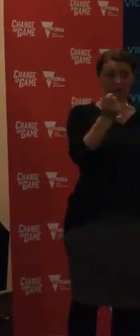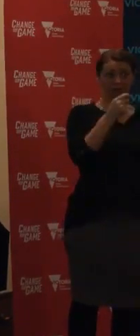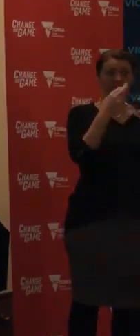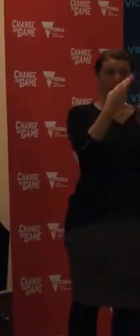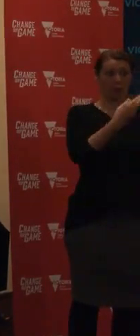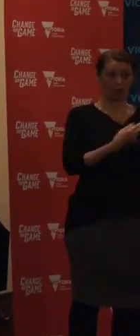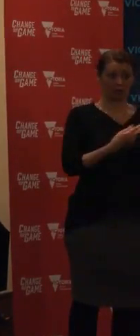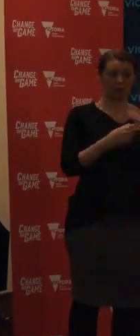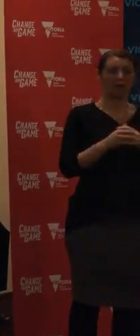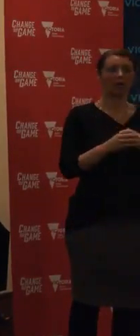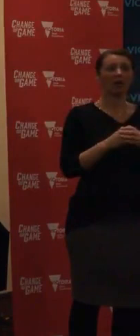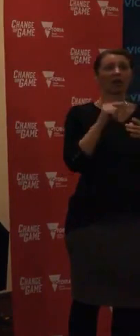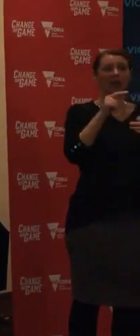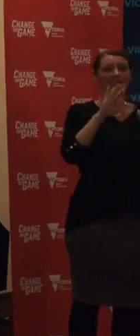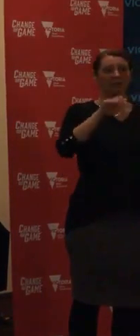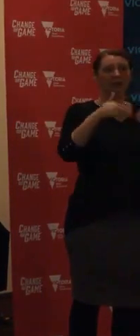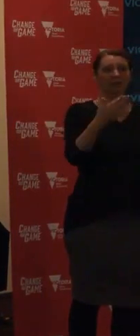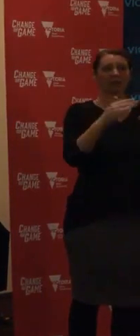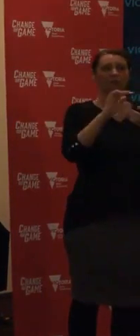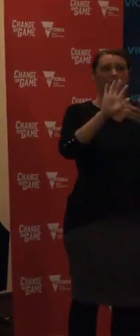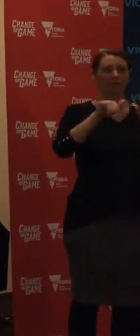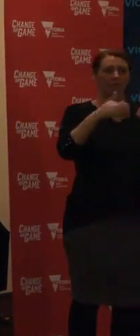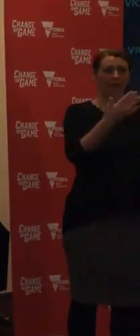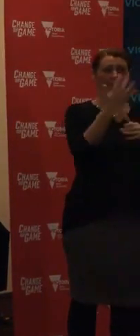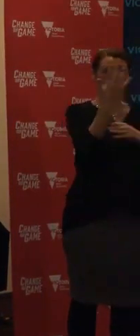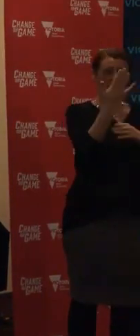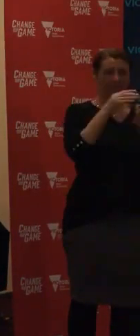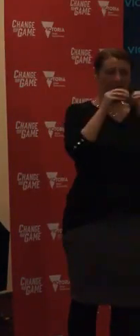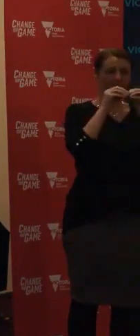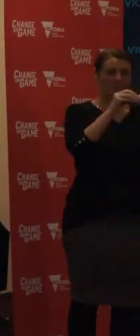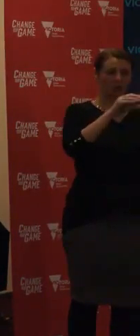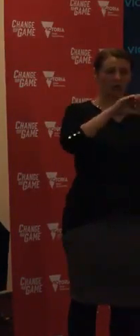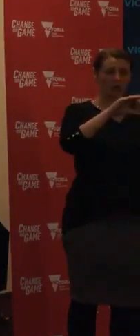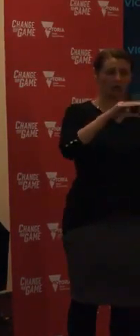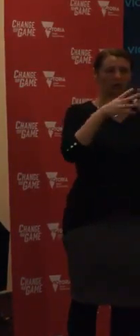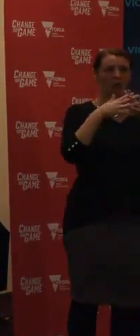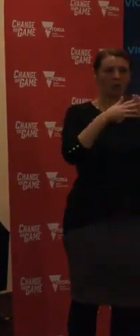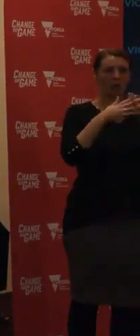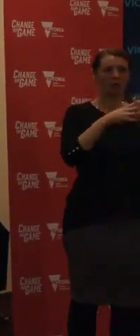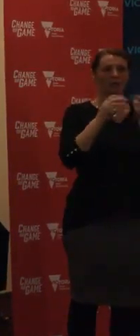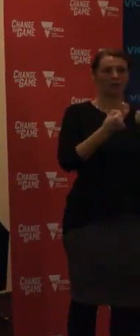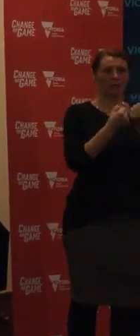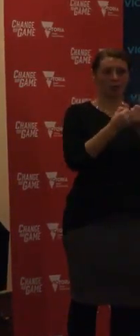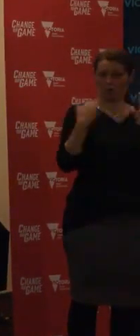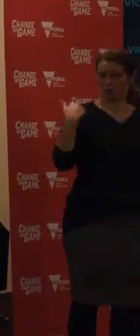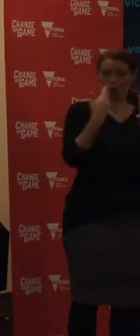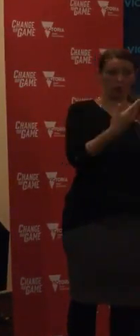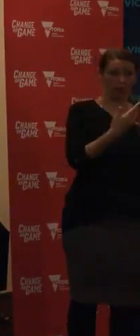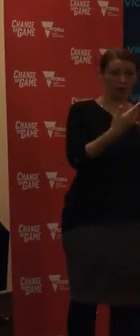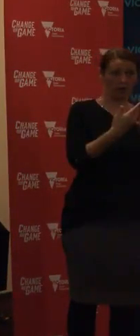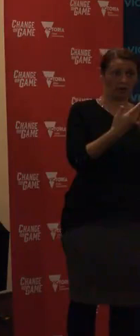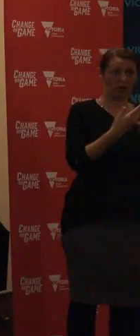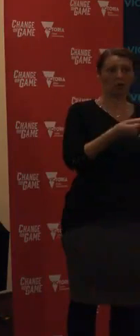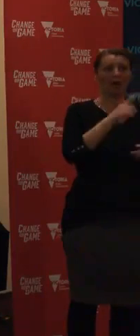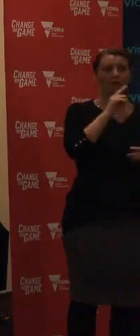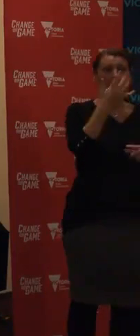report, it's currently providing $15 billion worth of supports already, and it hasn't fully rolled out, to